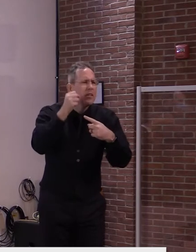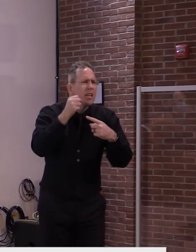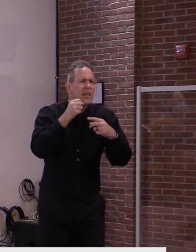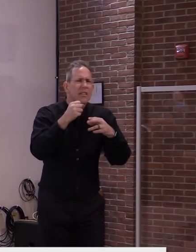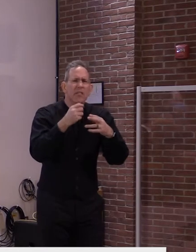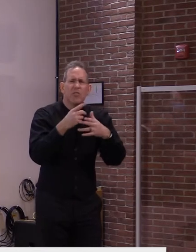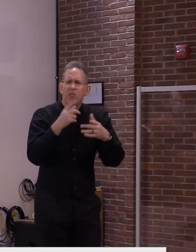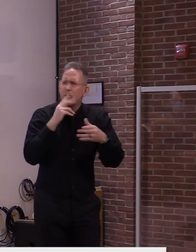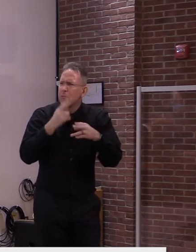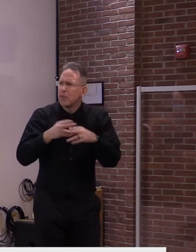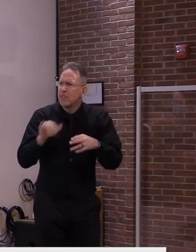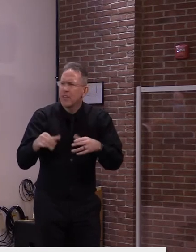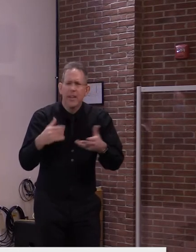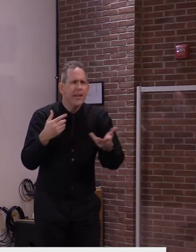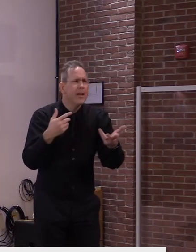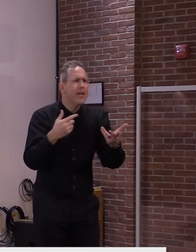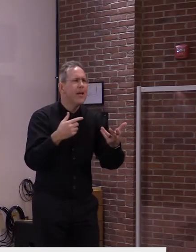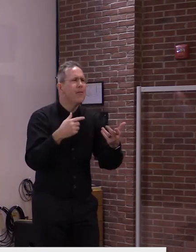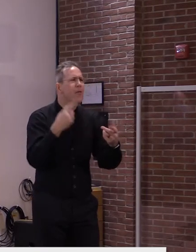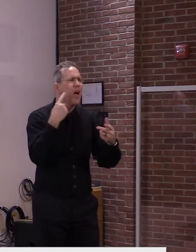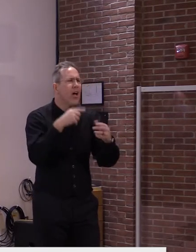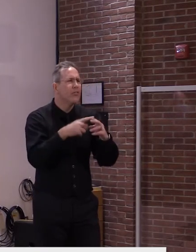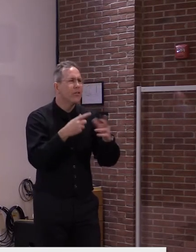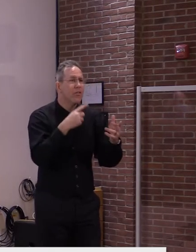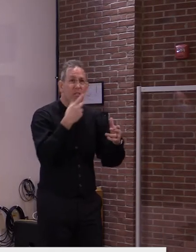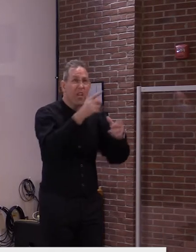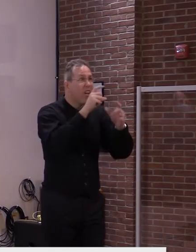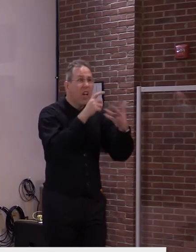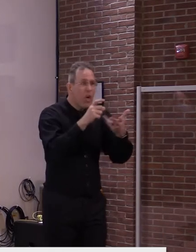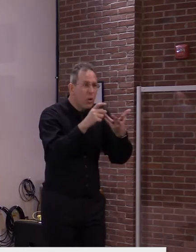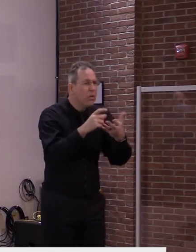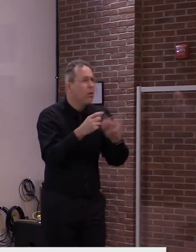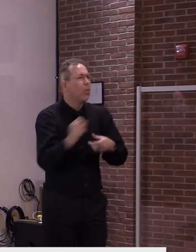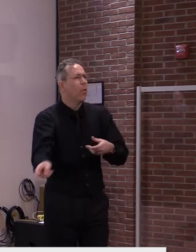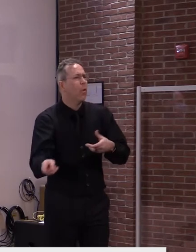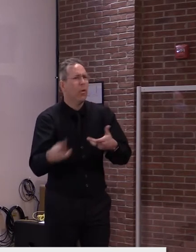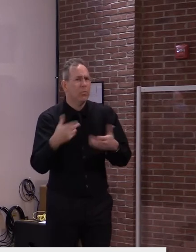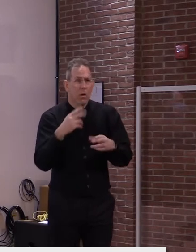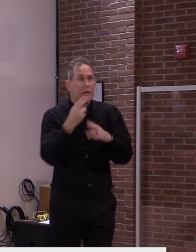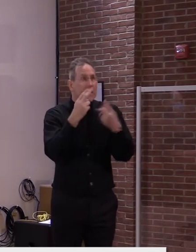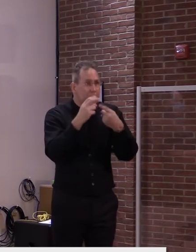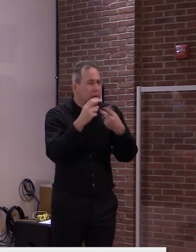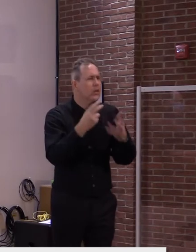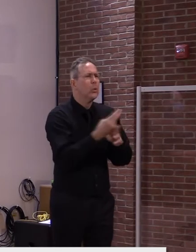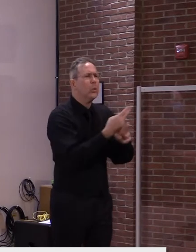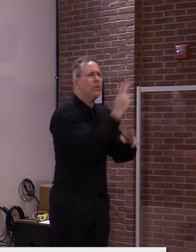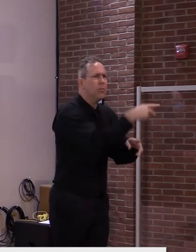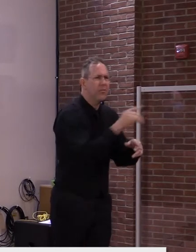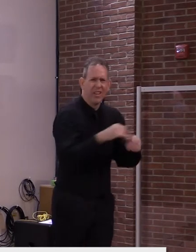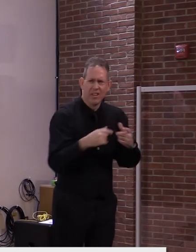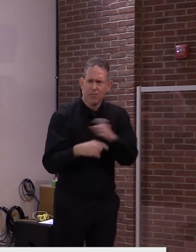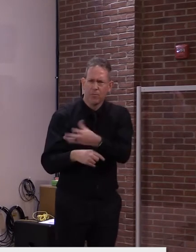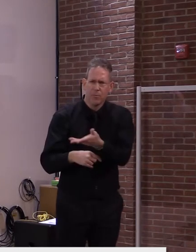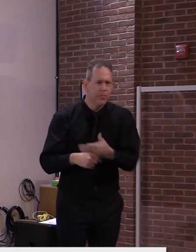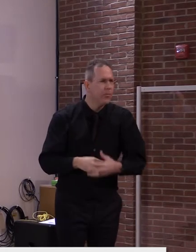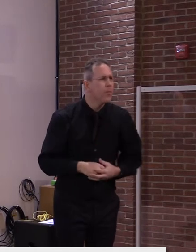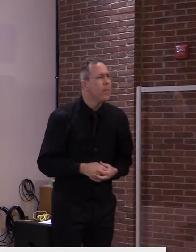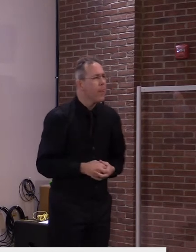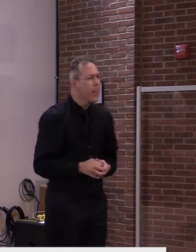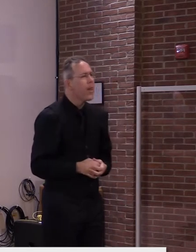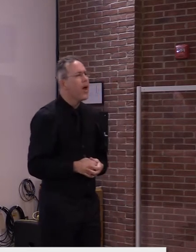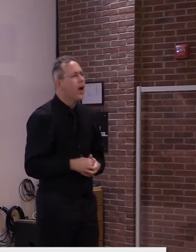doses? Yeah, I think I don't have the numbers. I think they were minimal. I'm not hearing that it